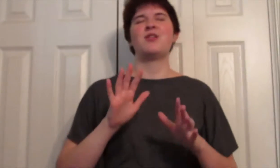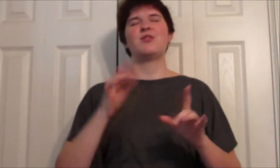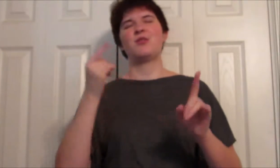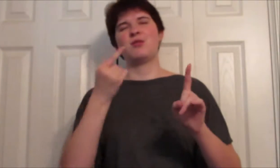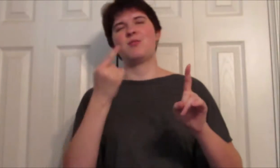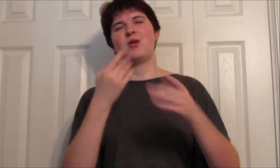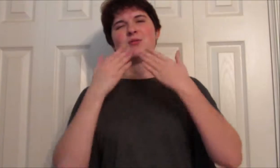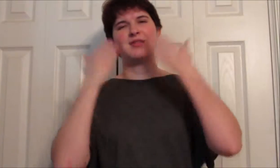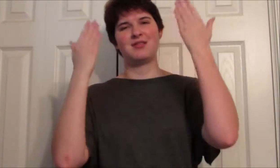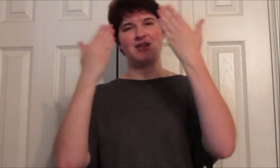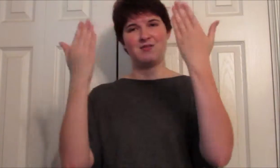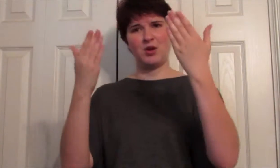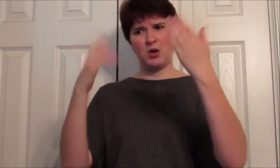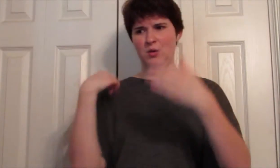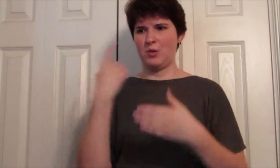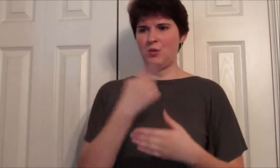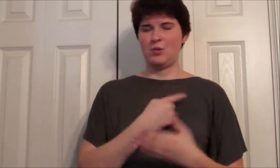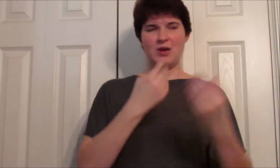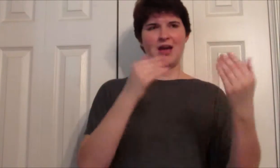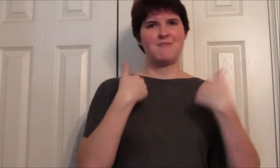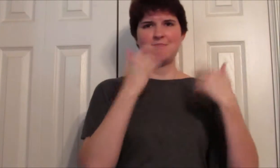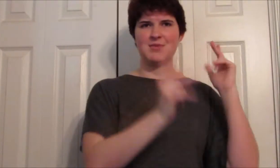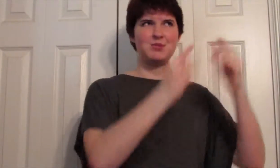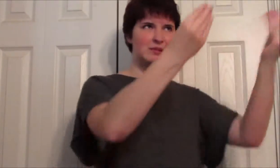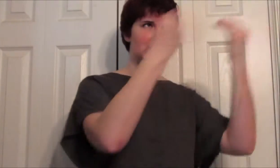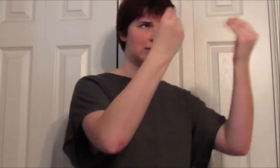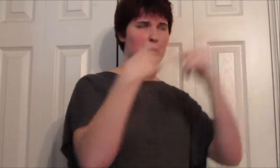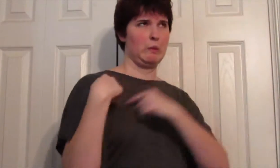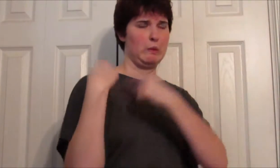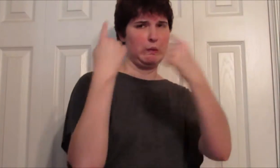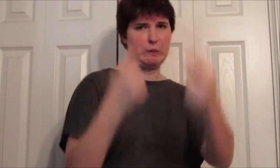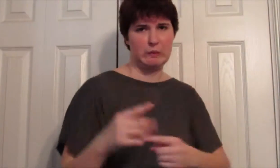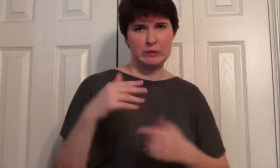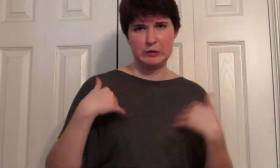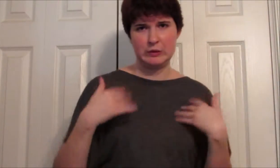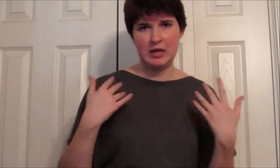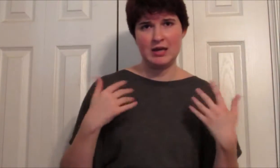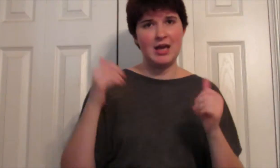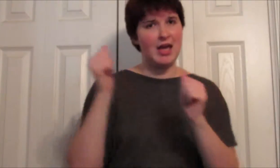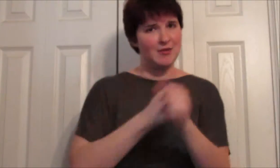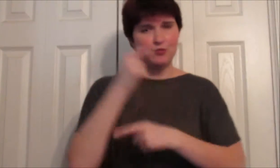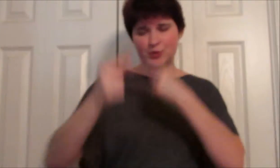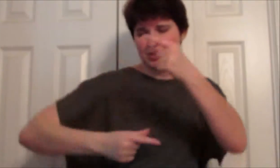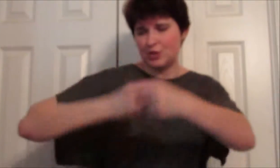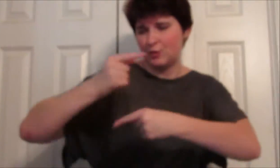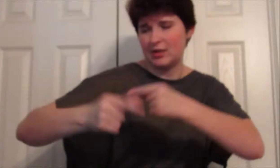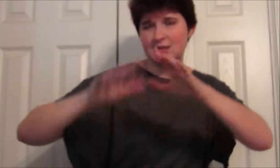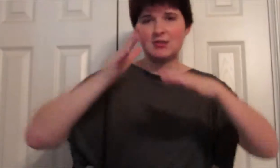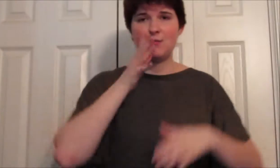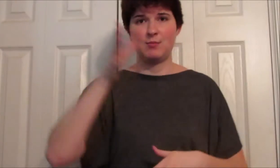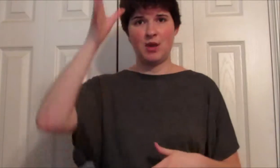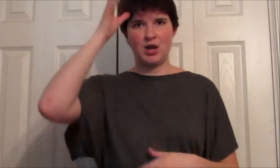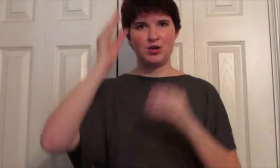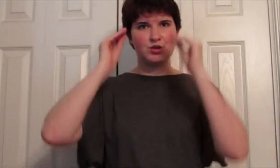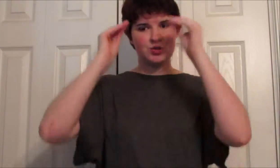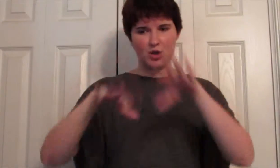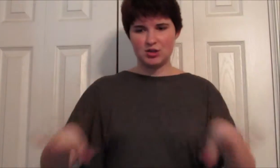of being thankful is something that is taught to us from a very young age. Every generation of parents since the beginning of time has taught the next generation about